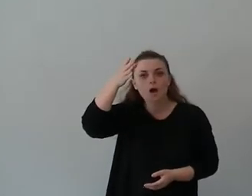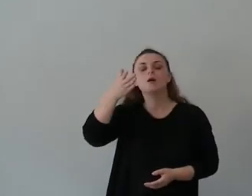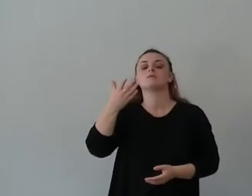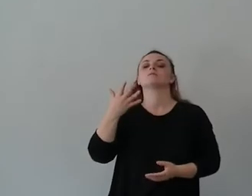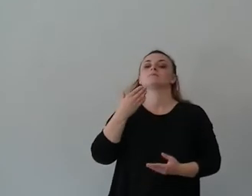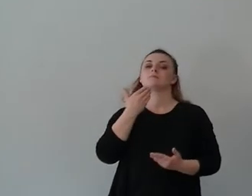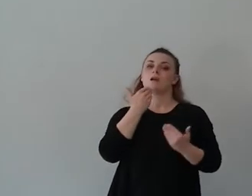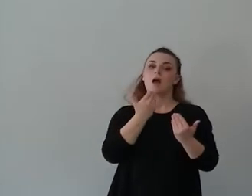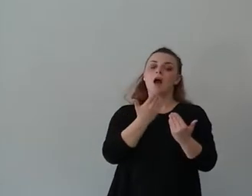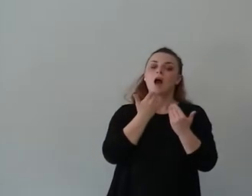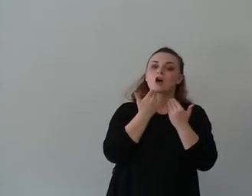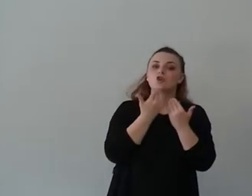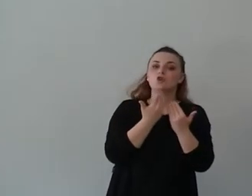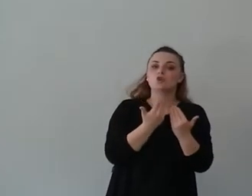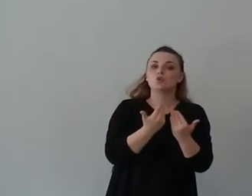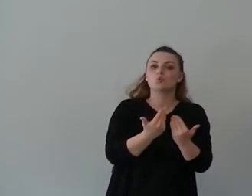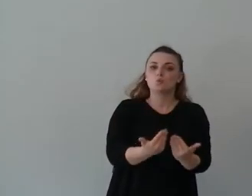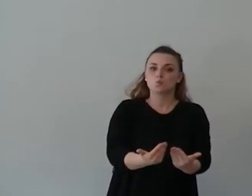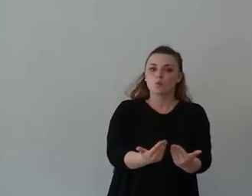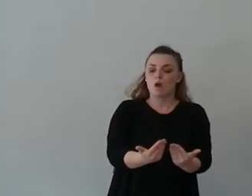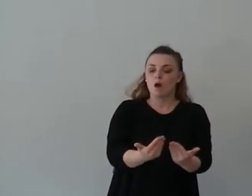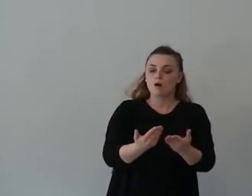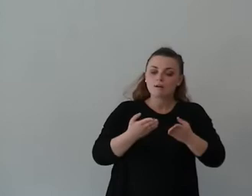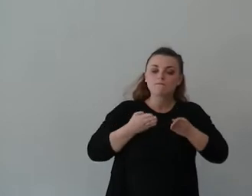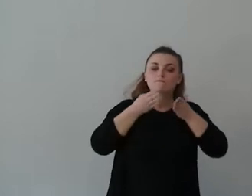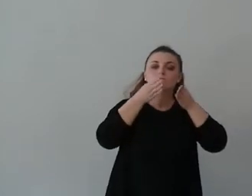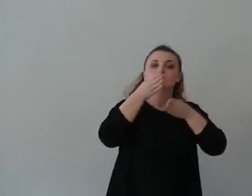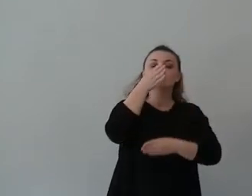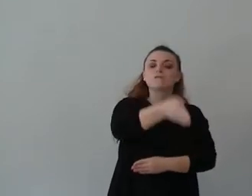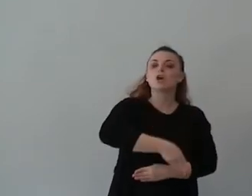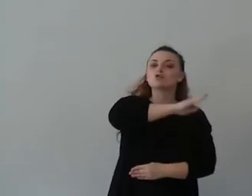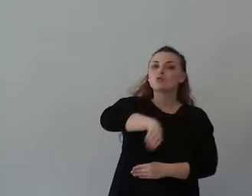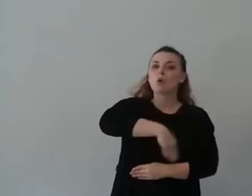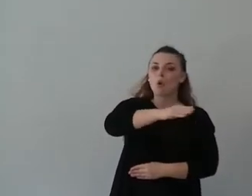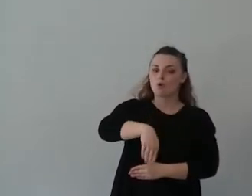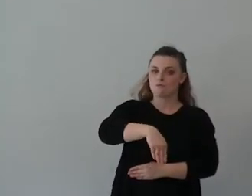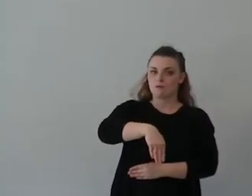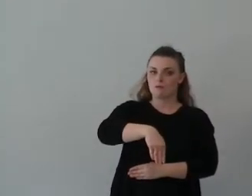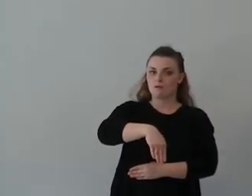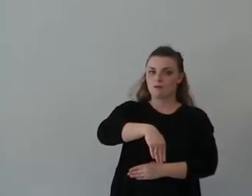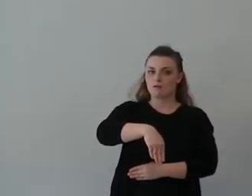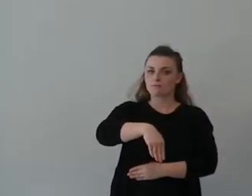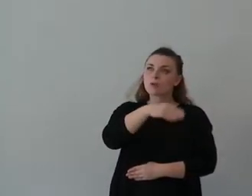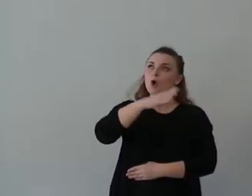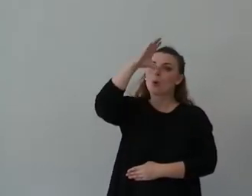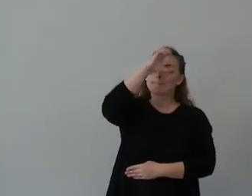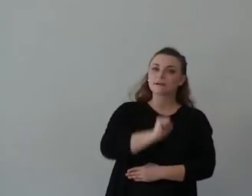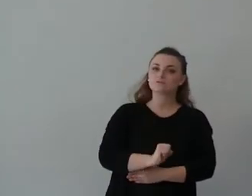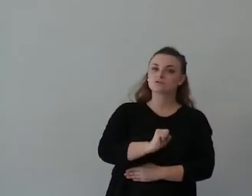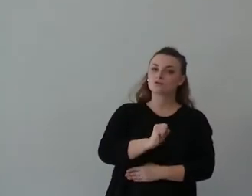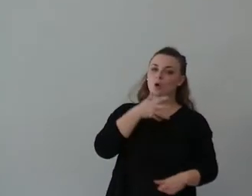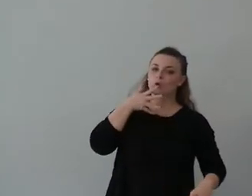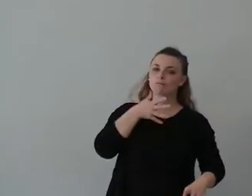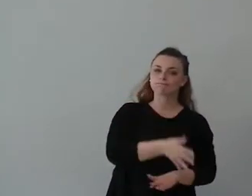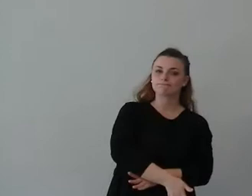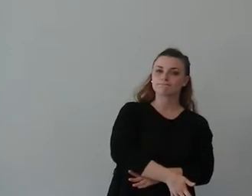Cristo Gesù. But as for you, continue in what you have learned and have become convinced of,